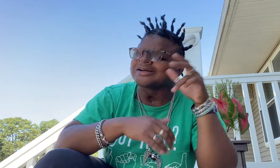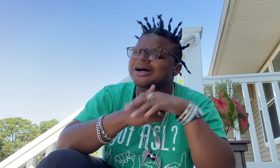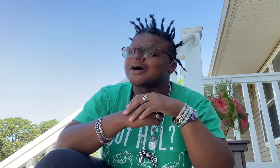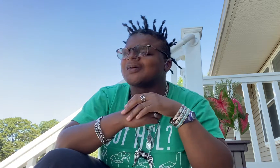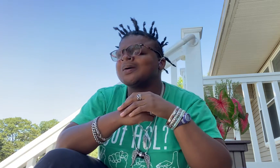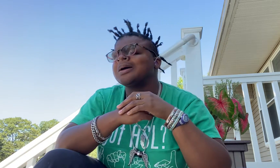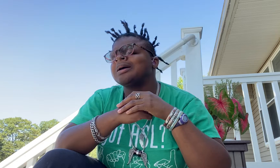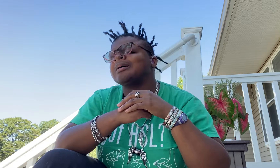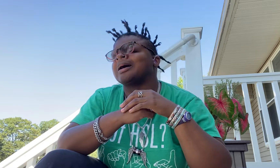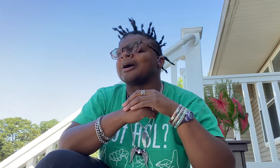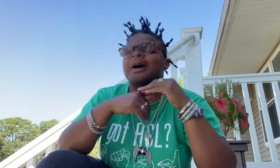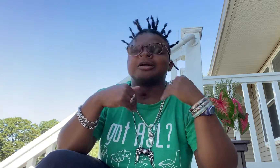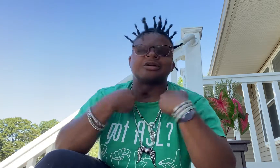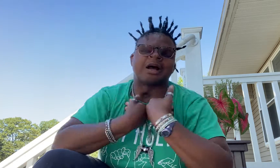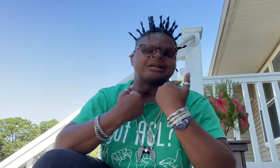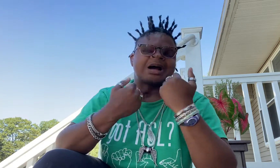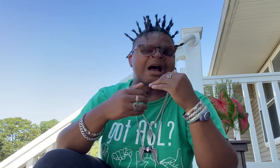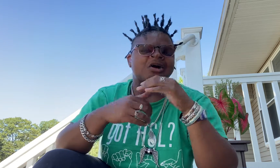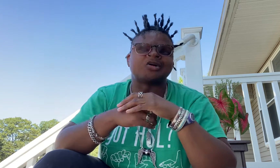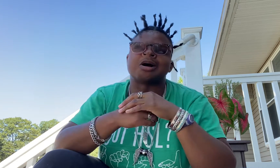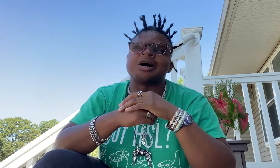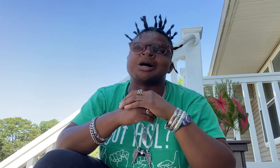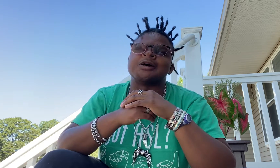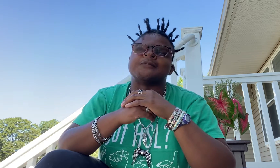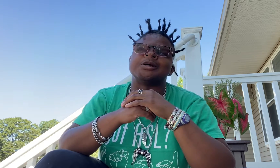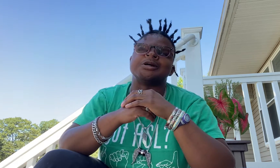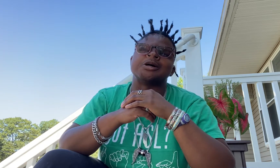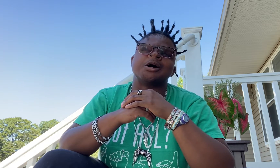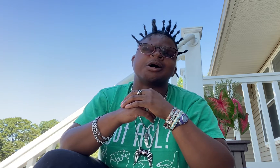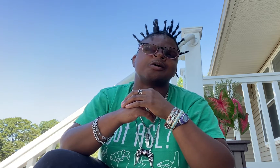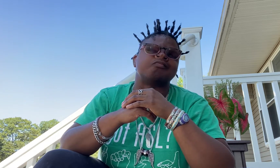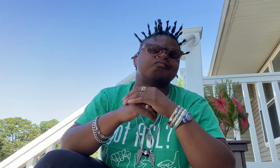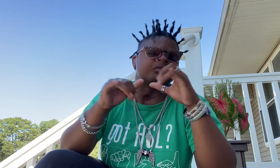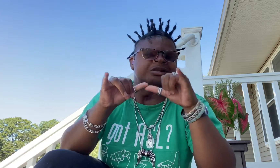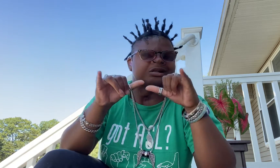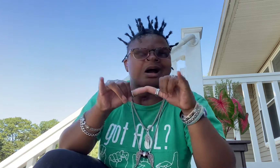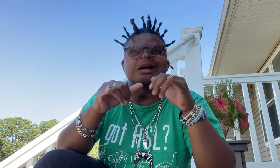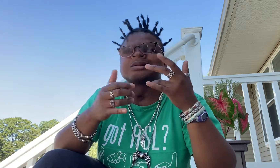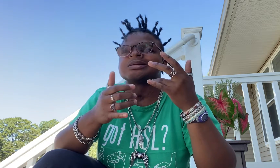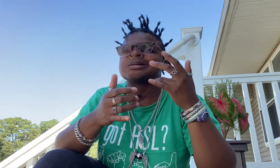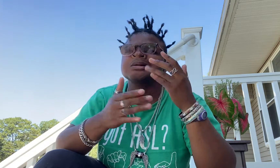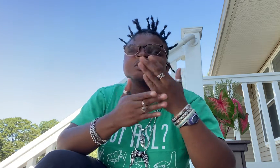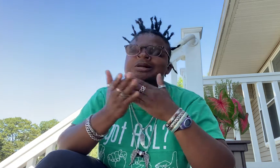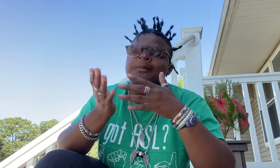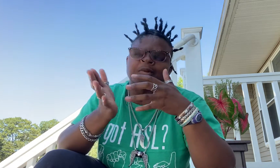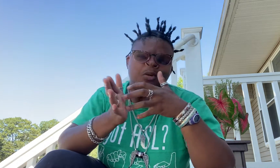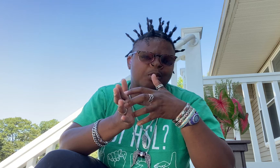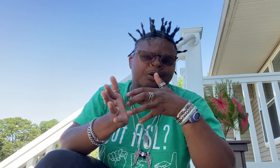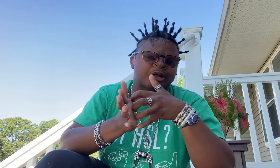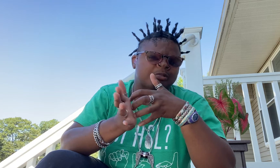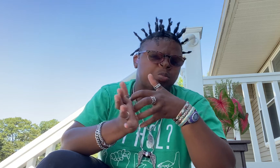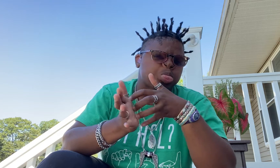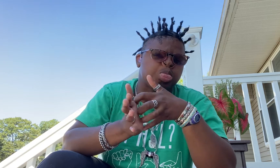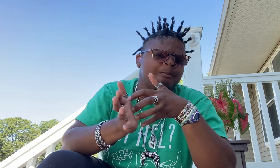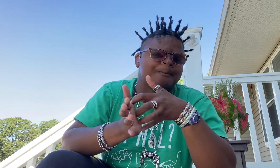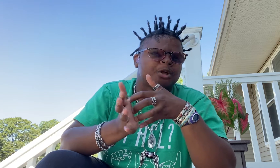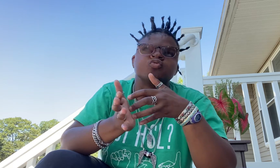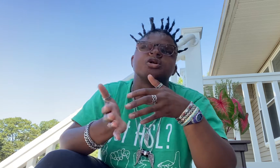ago. I just got tired of the size. Some of them were like just puny